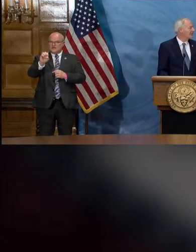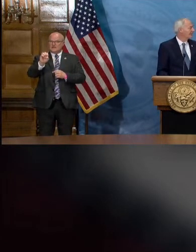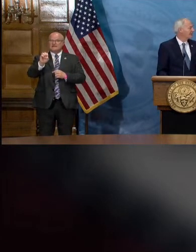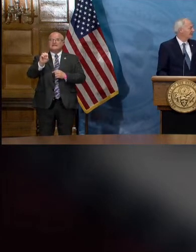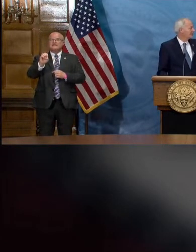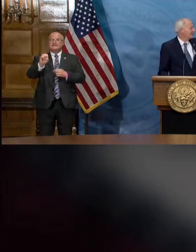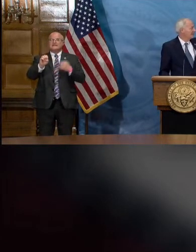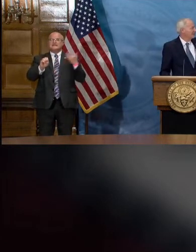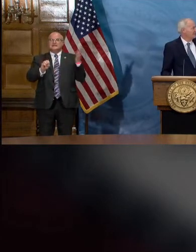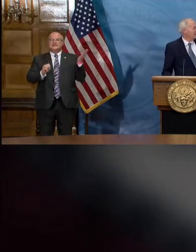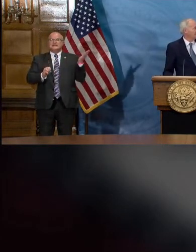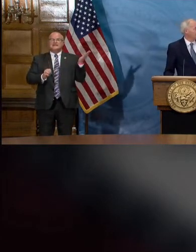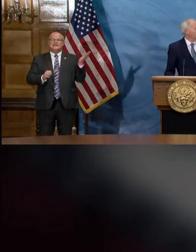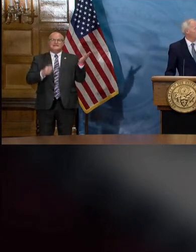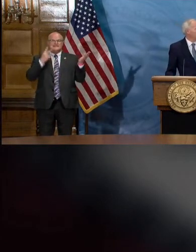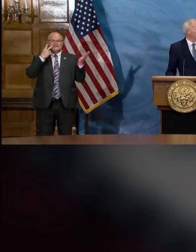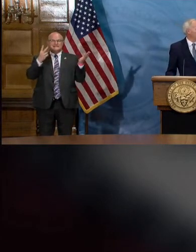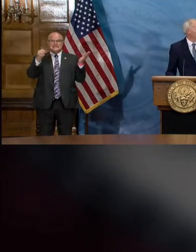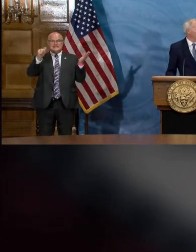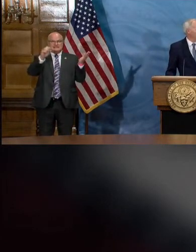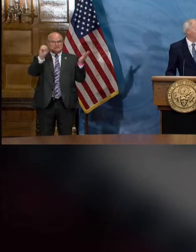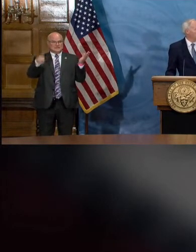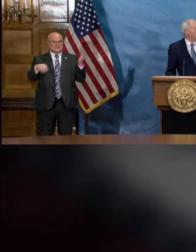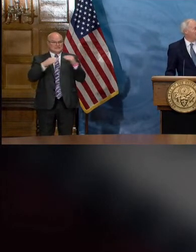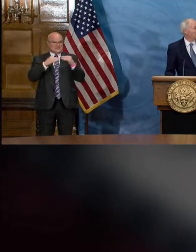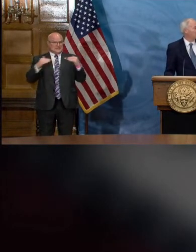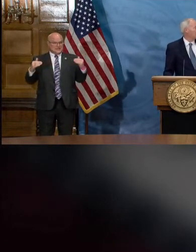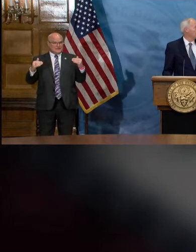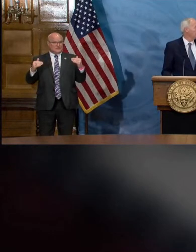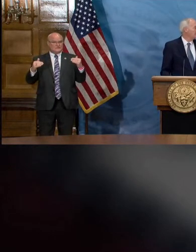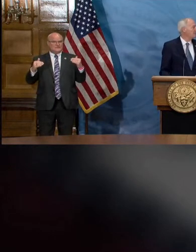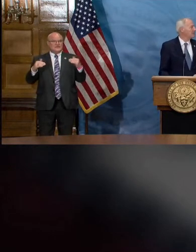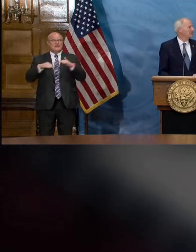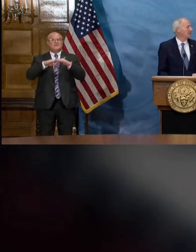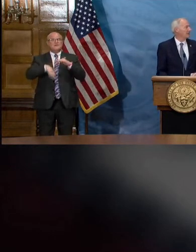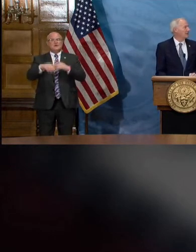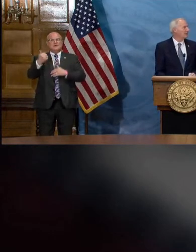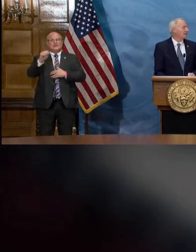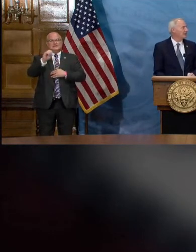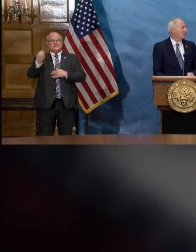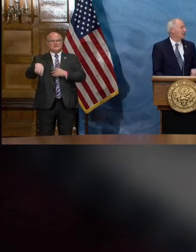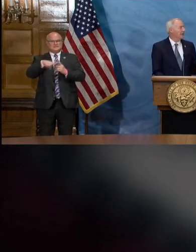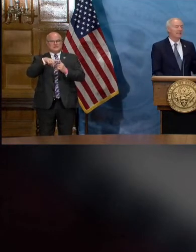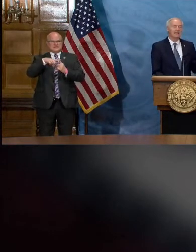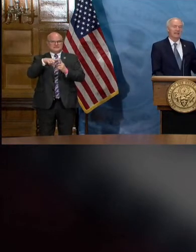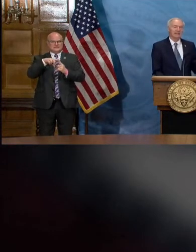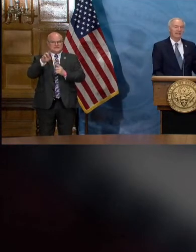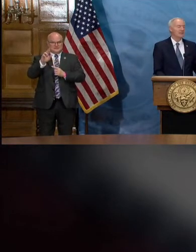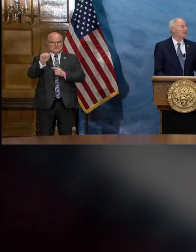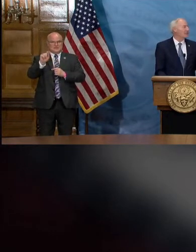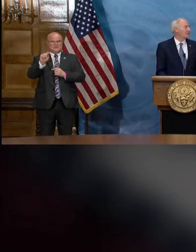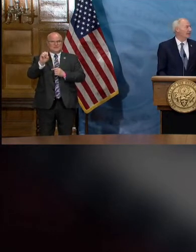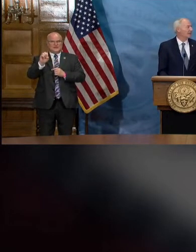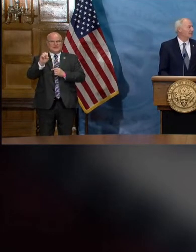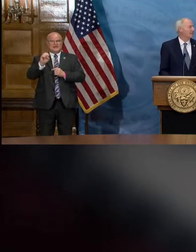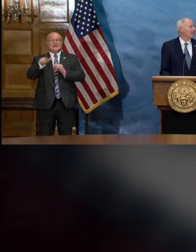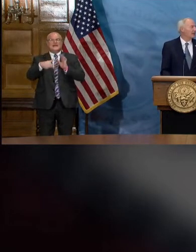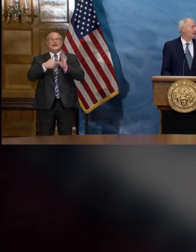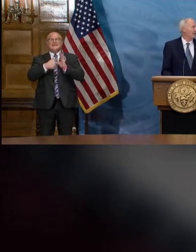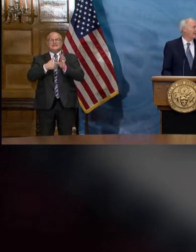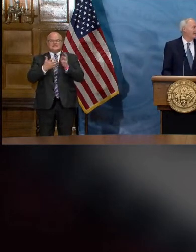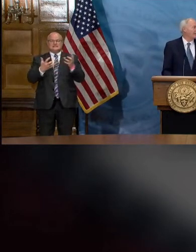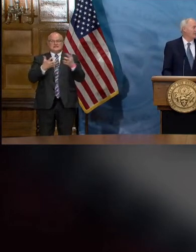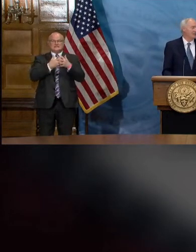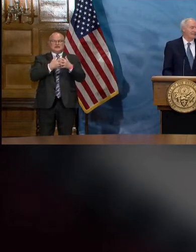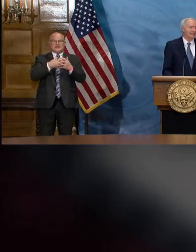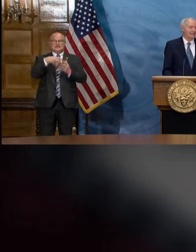this is, you see the 10% level. It is down below the 10% positivity rate, and this is combined PCR